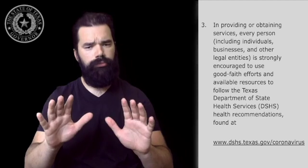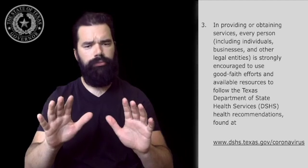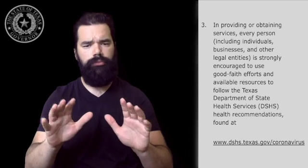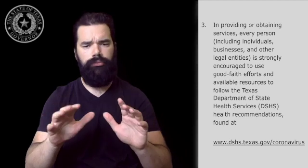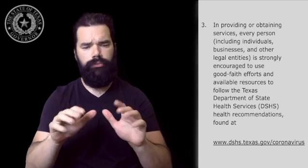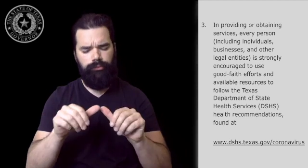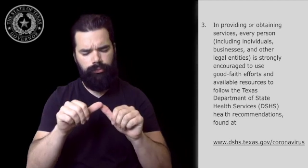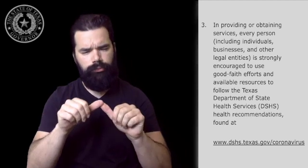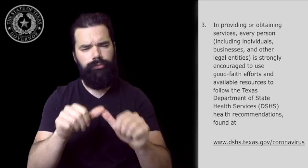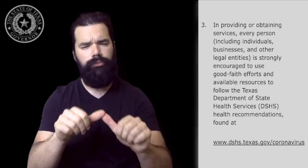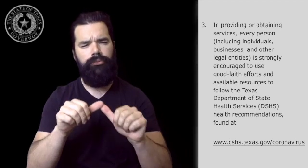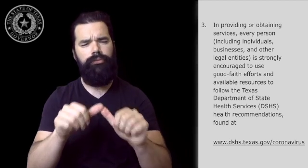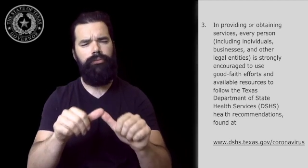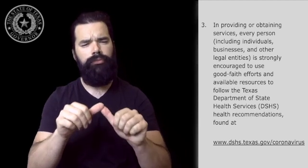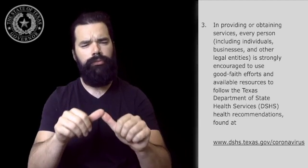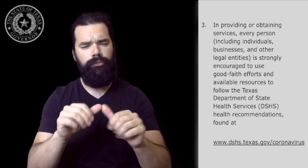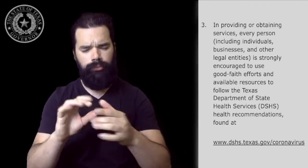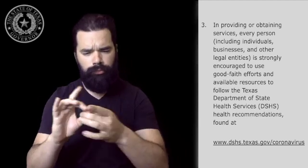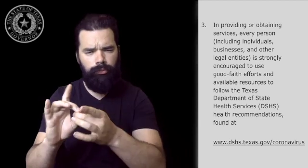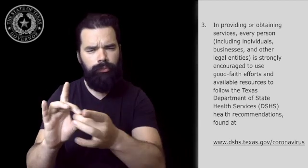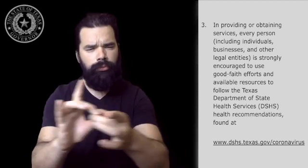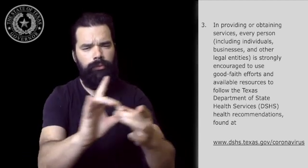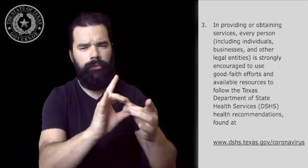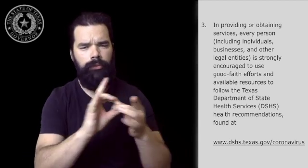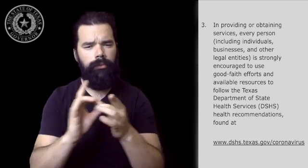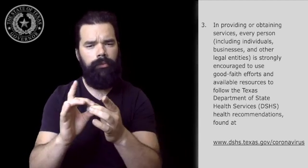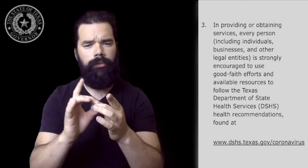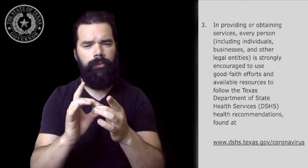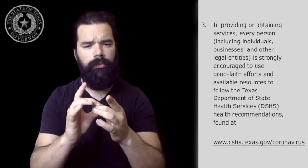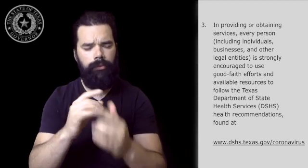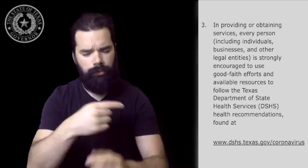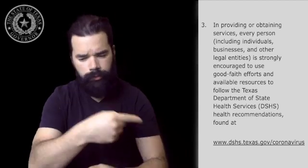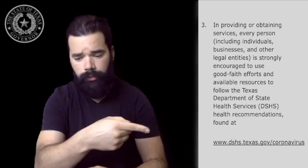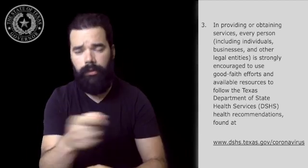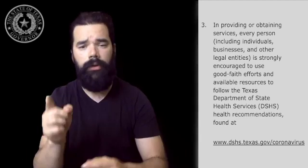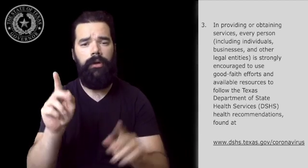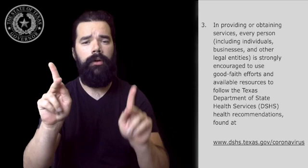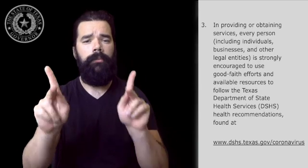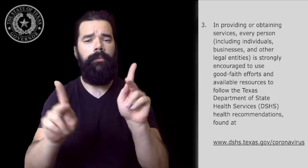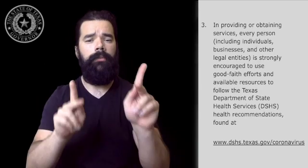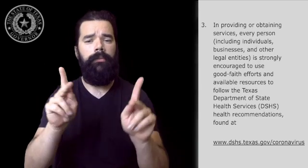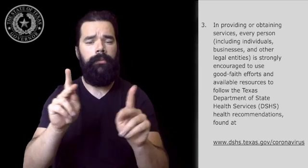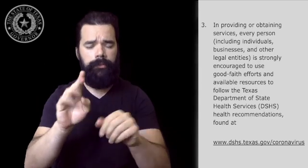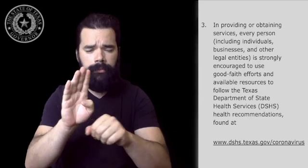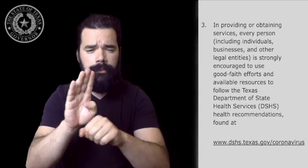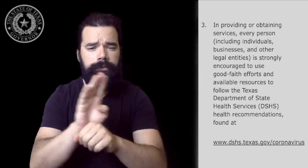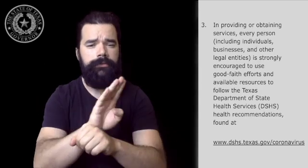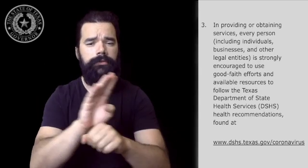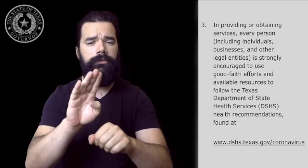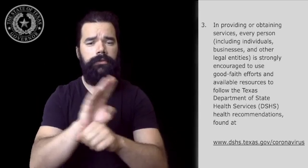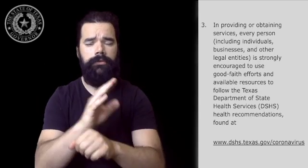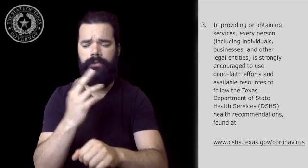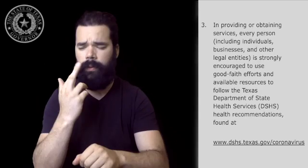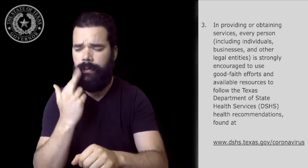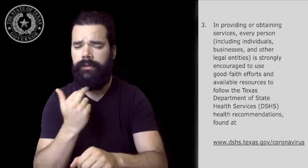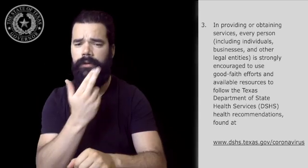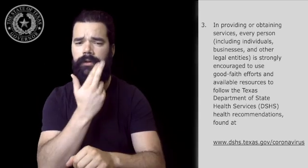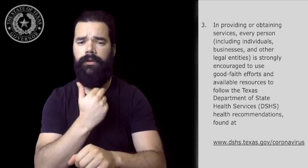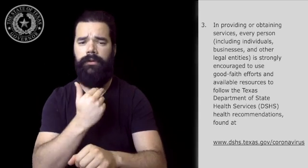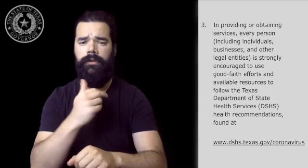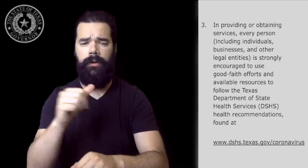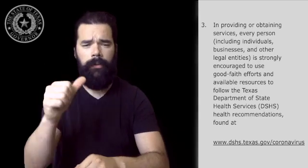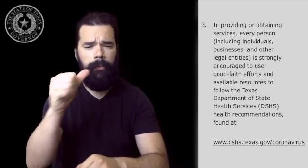In providing or obtaining services, every person, including individuals, businesses, and other